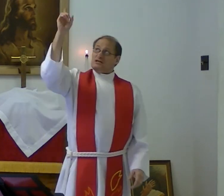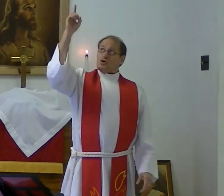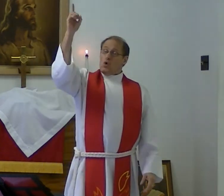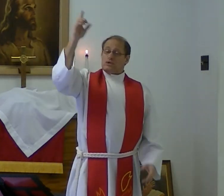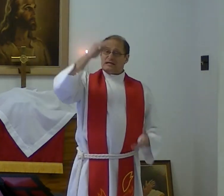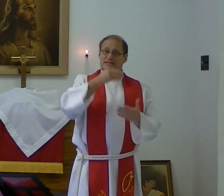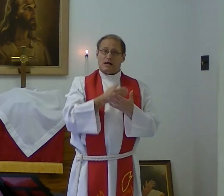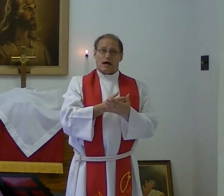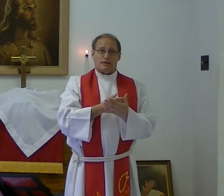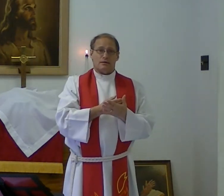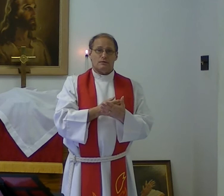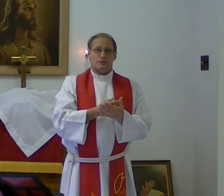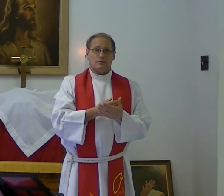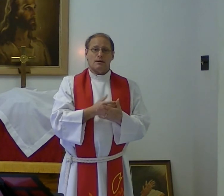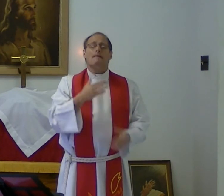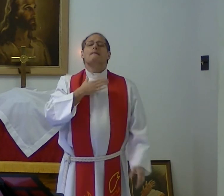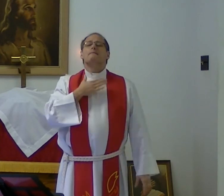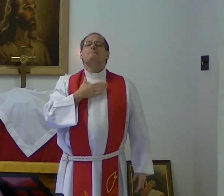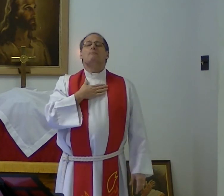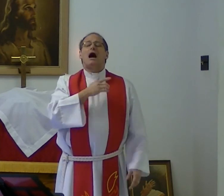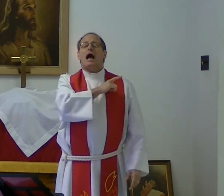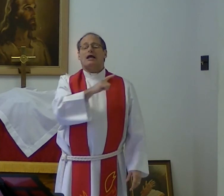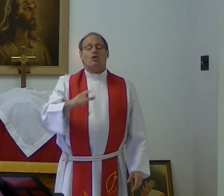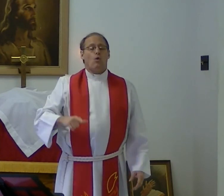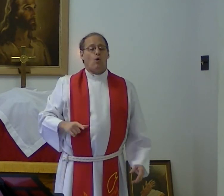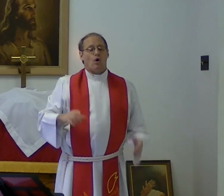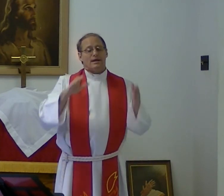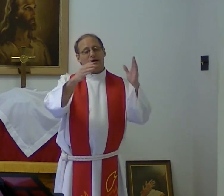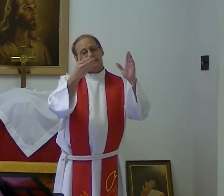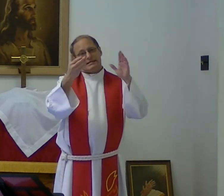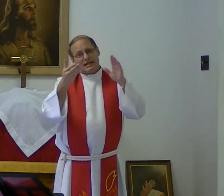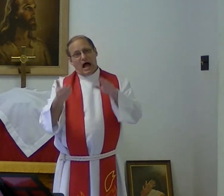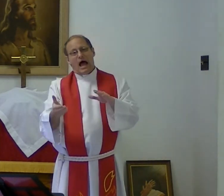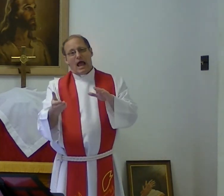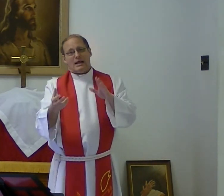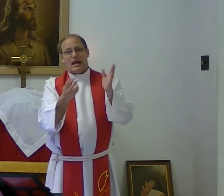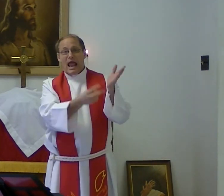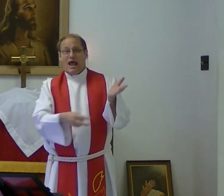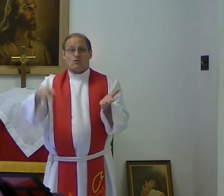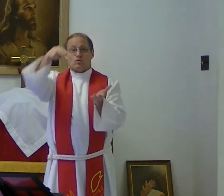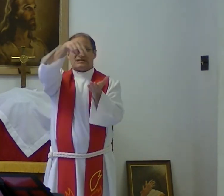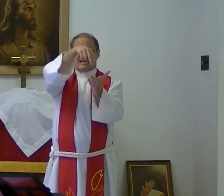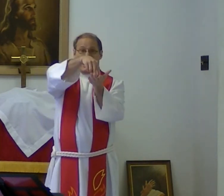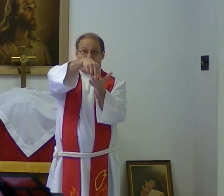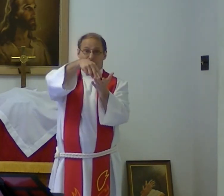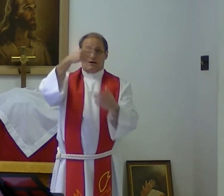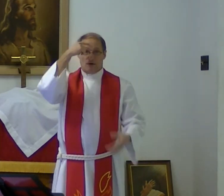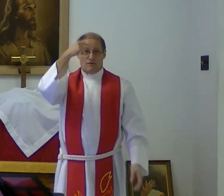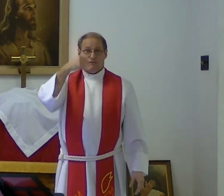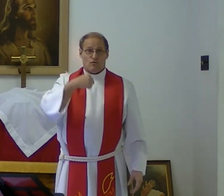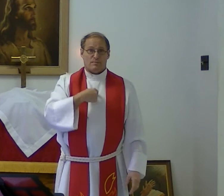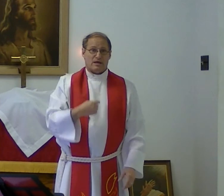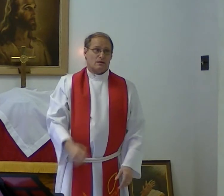His only Son. My Lord died and rose again for me.